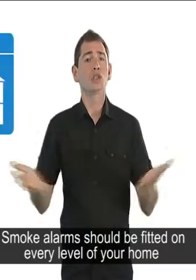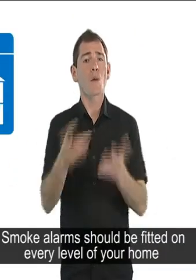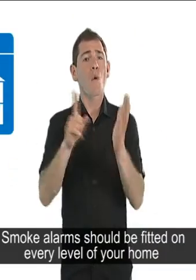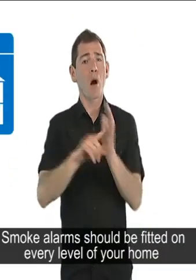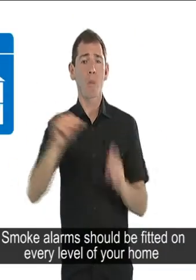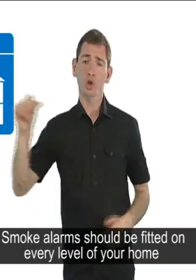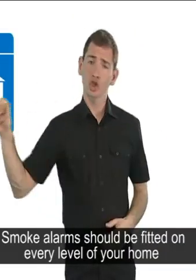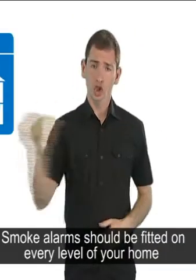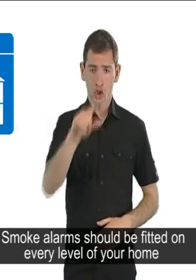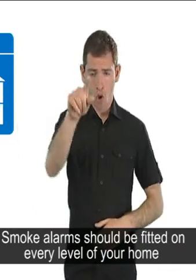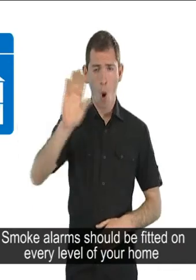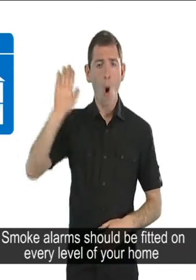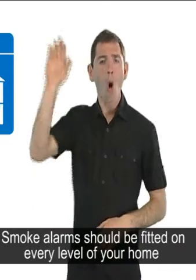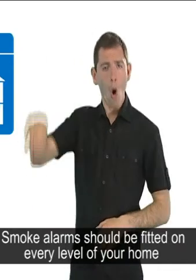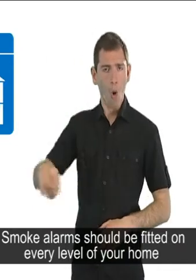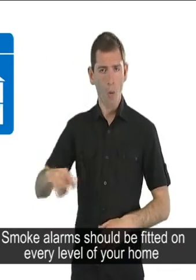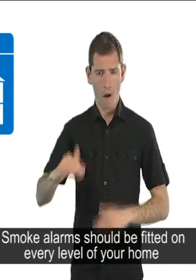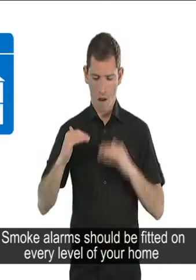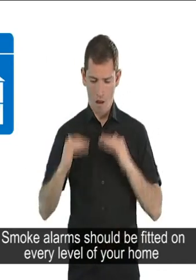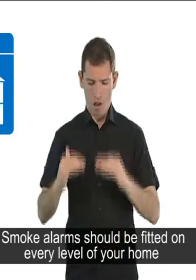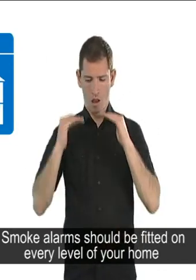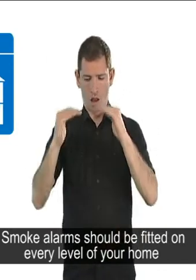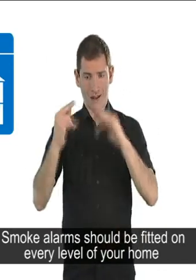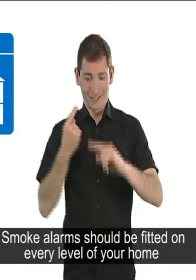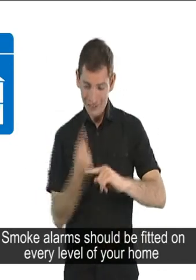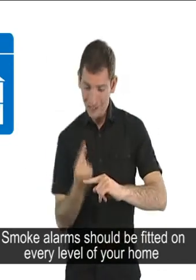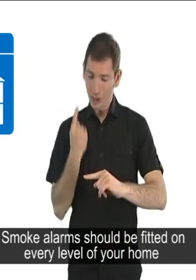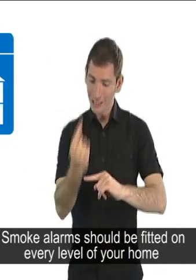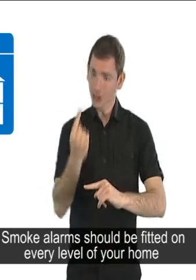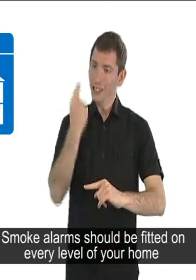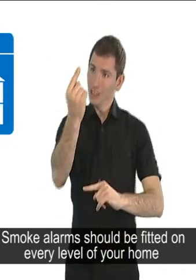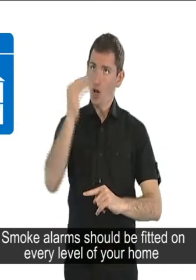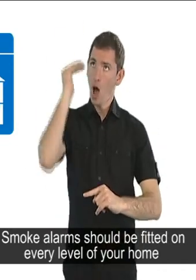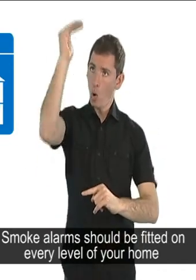Smoke alarms should be fitted on every level of your home,